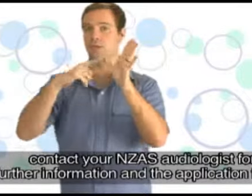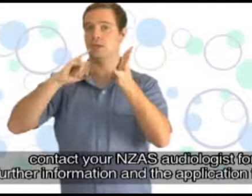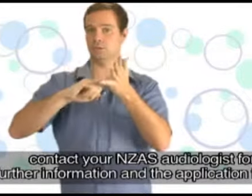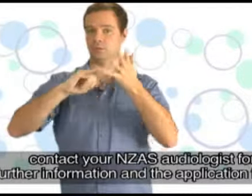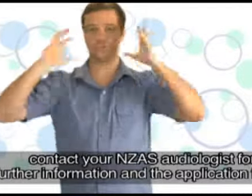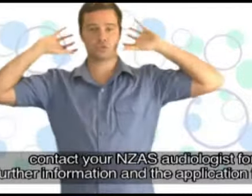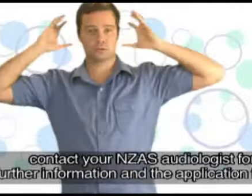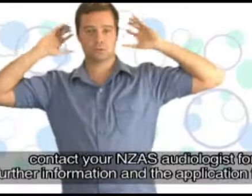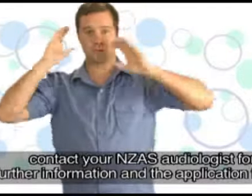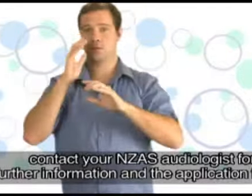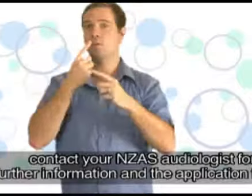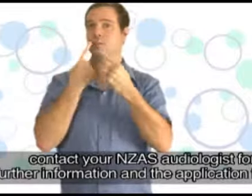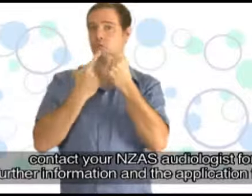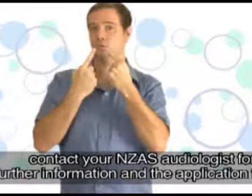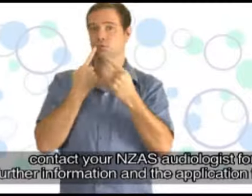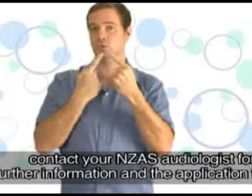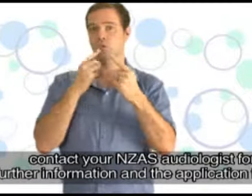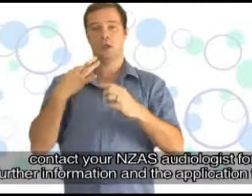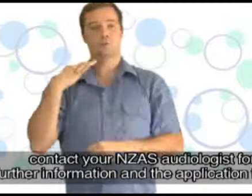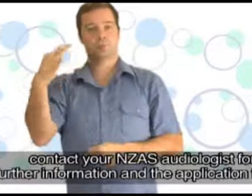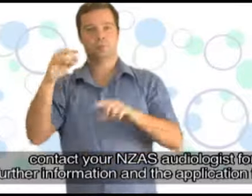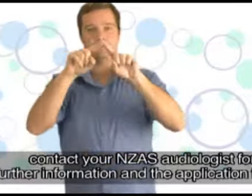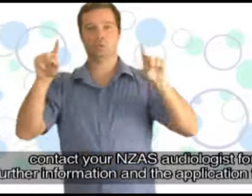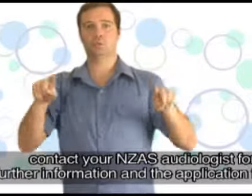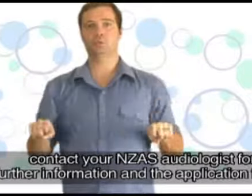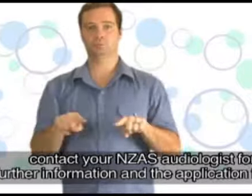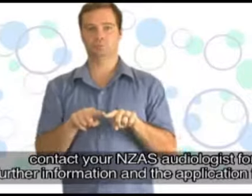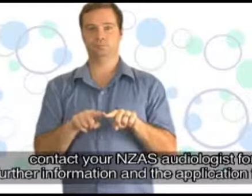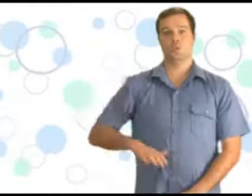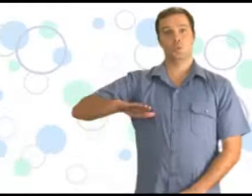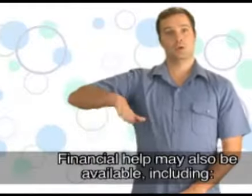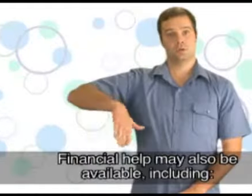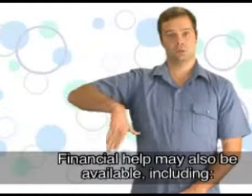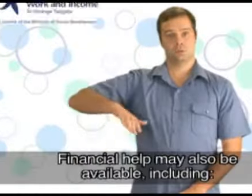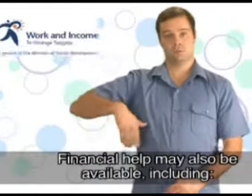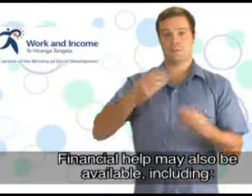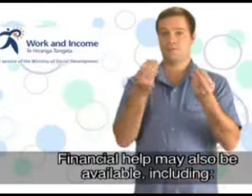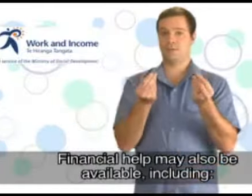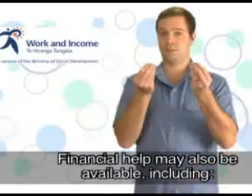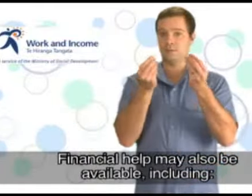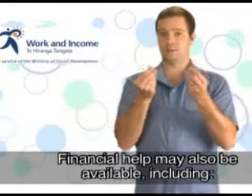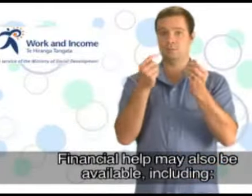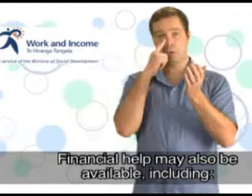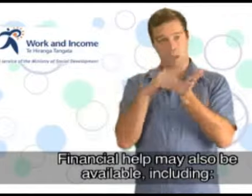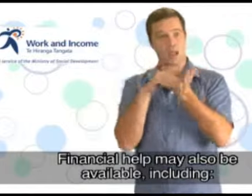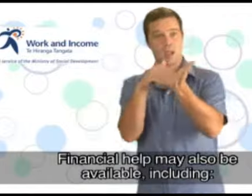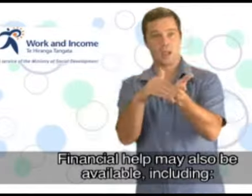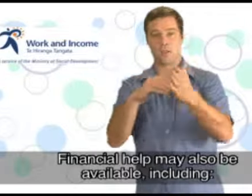contact your NZAS audiologist for further information and the application form. Financial help may also be available,